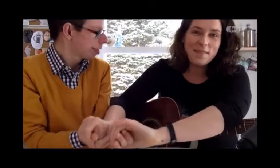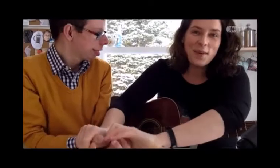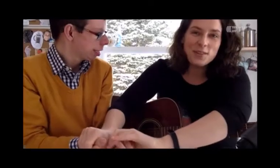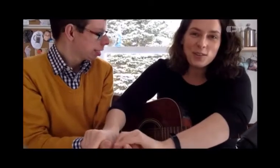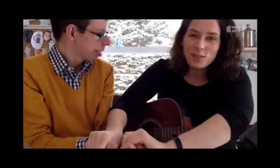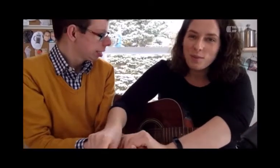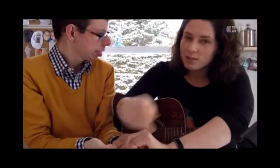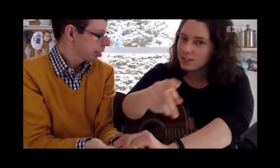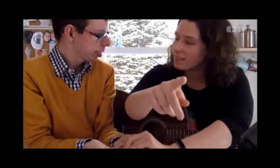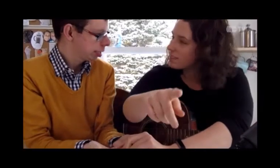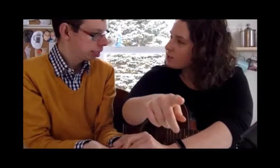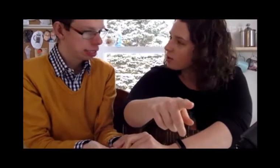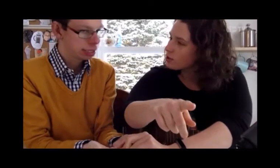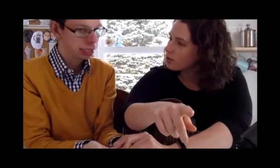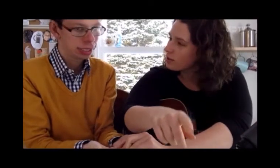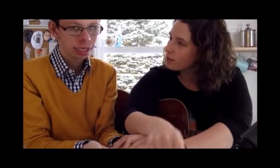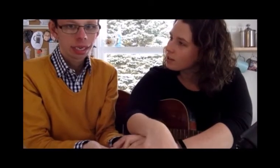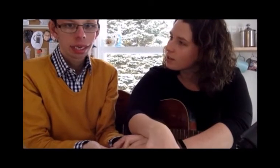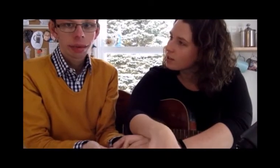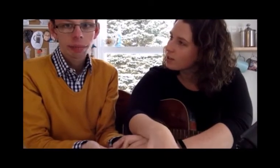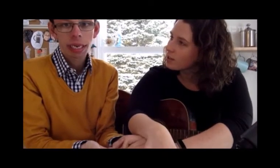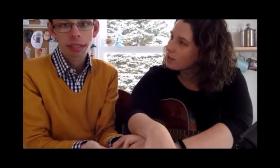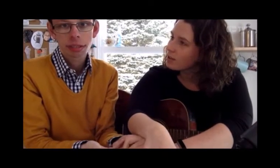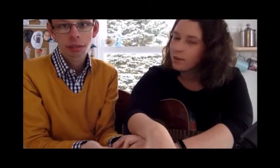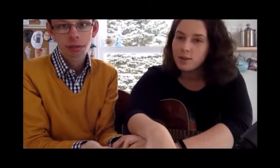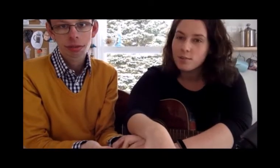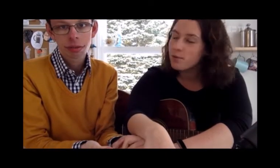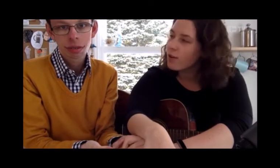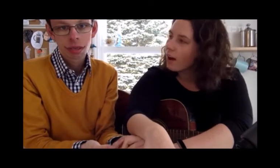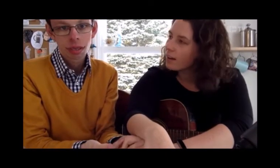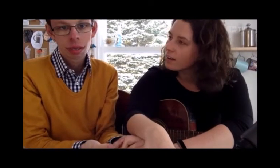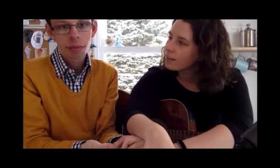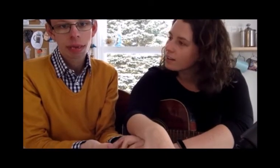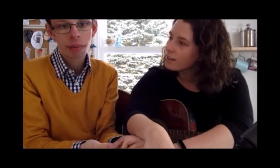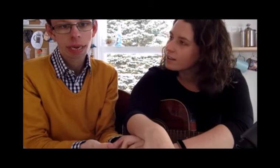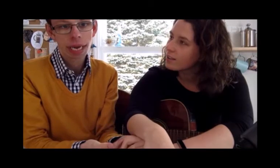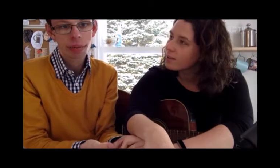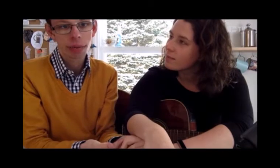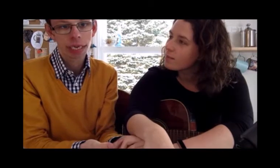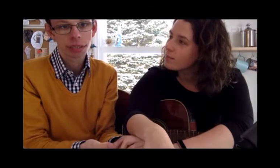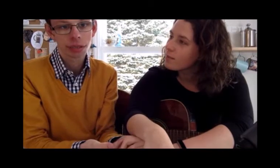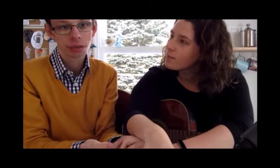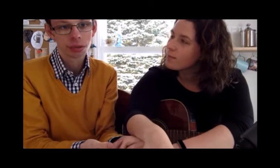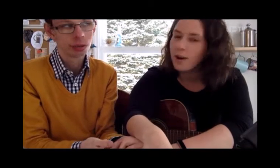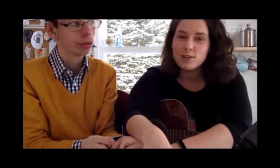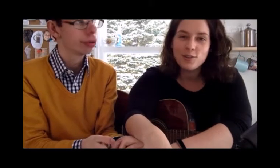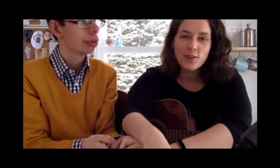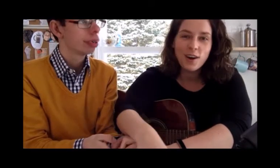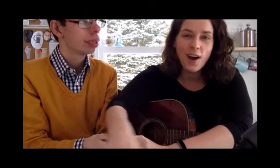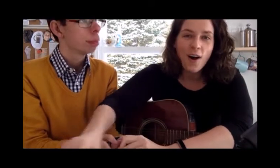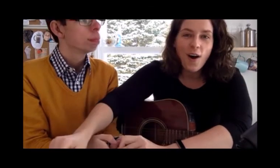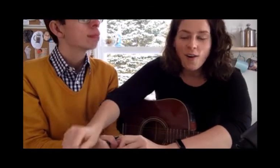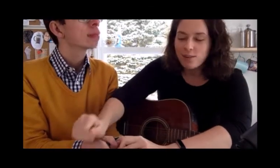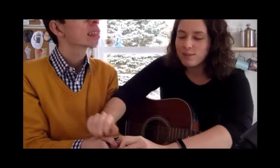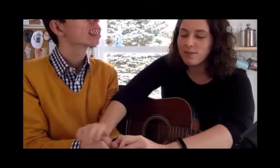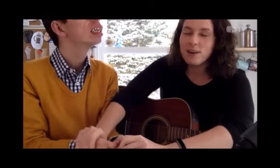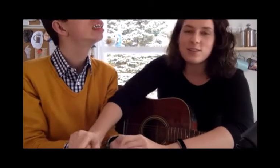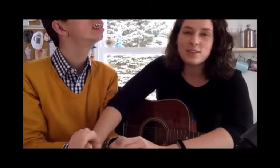Et bonjour tout le monde, Joseph, dis-tu bonjour? Plus fort. Badou. Bonjour. On va vous faire aujourd'hui